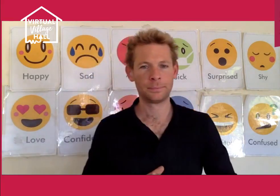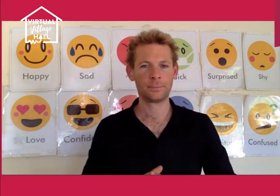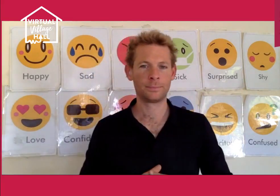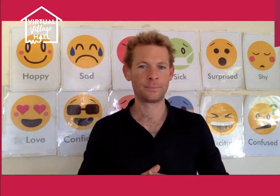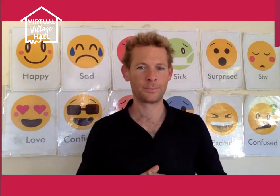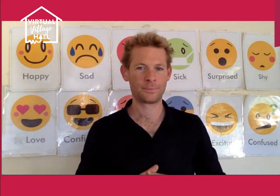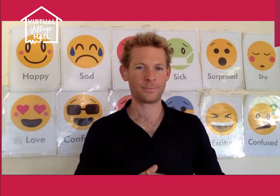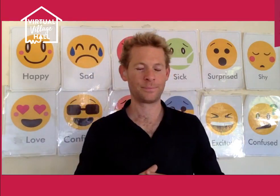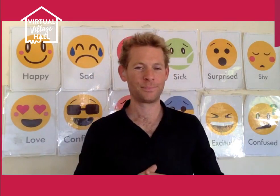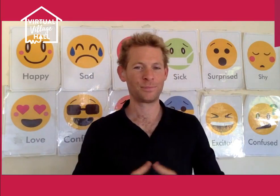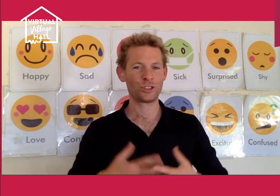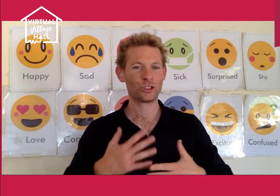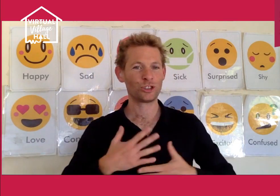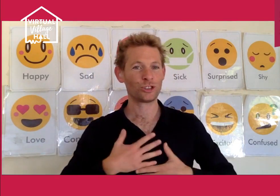Surprised.